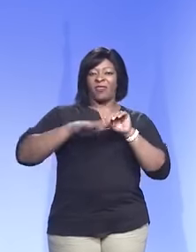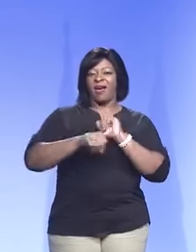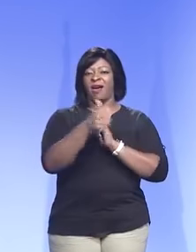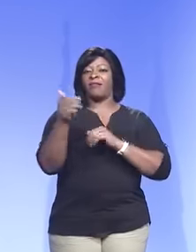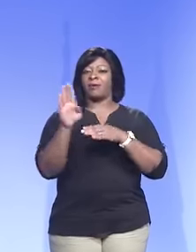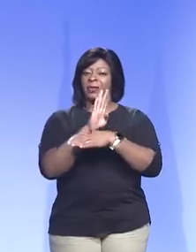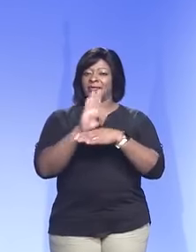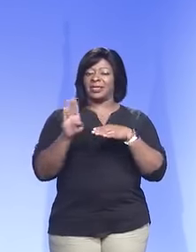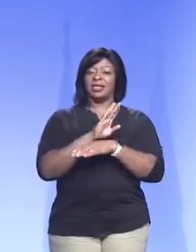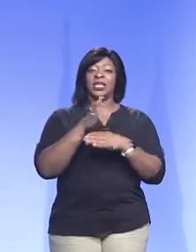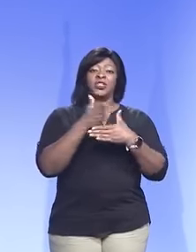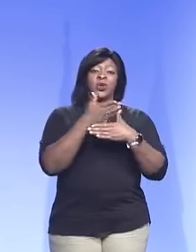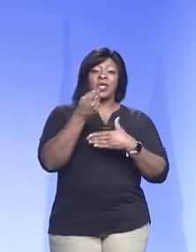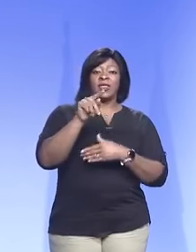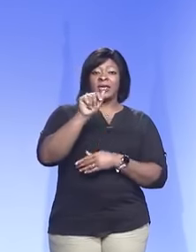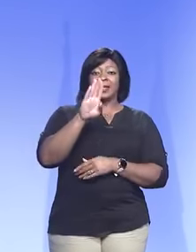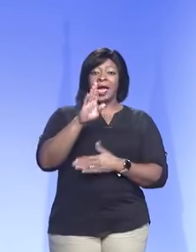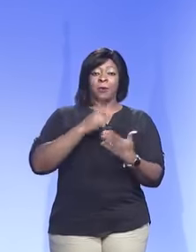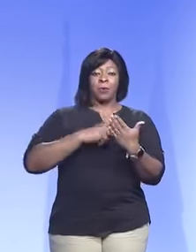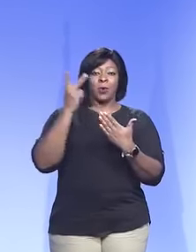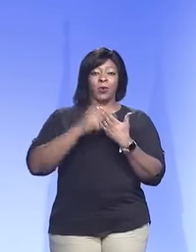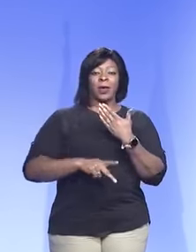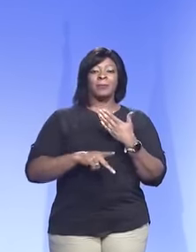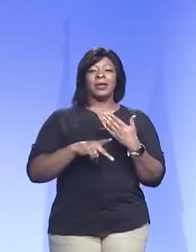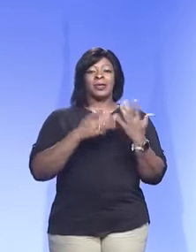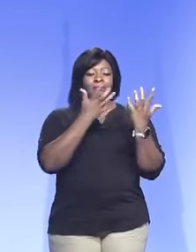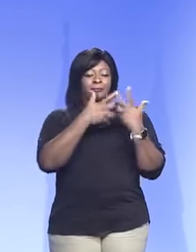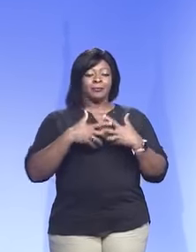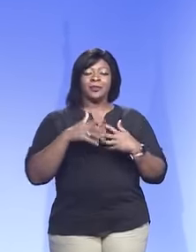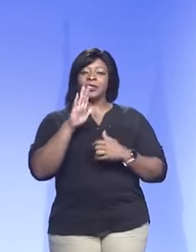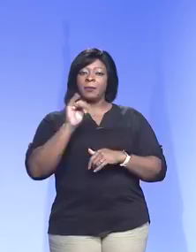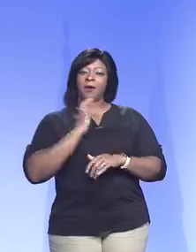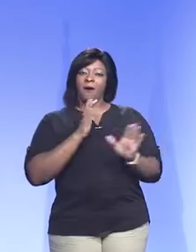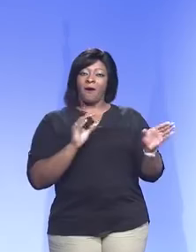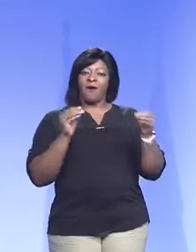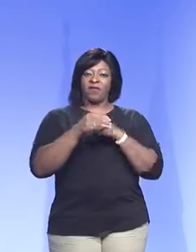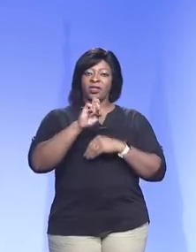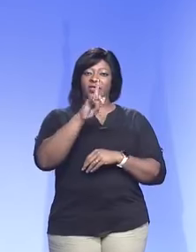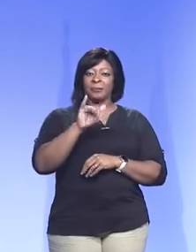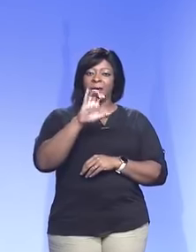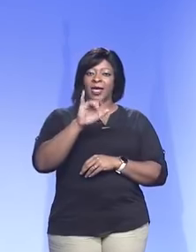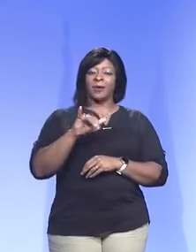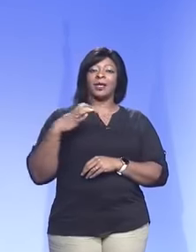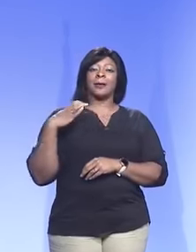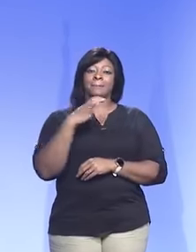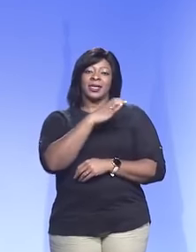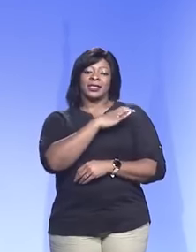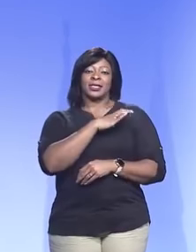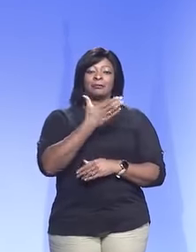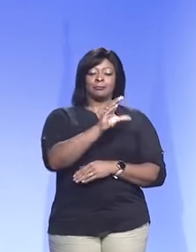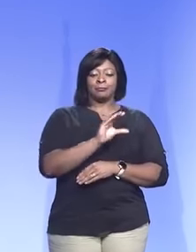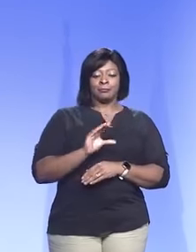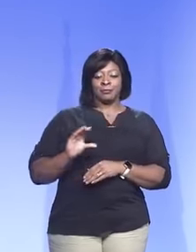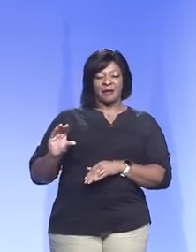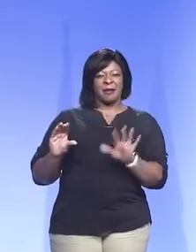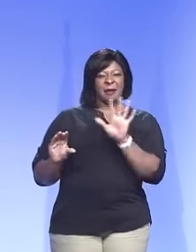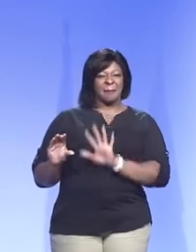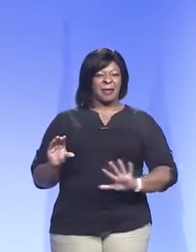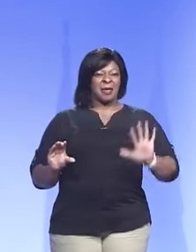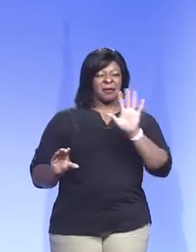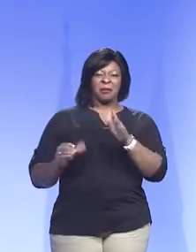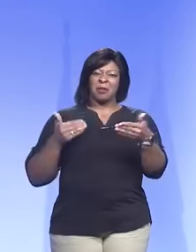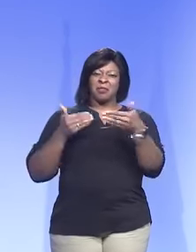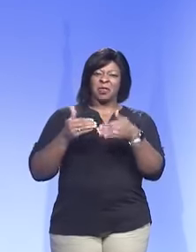most. The Share the Tab program is a program put together by our office and the Shelby County Commission to set aside about